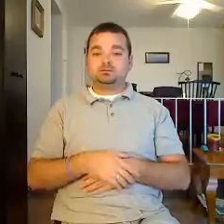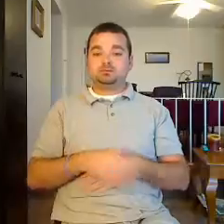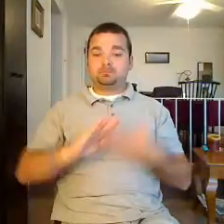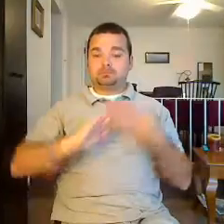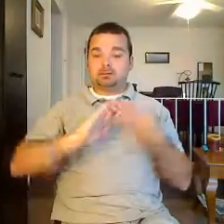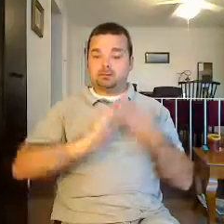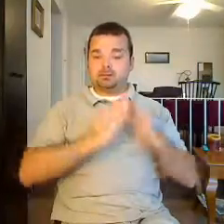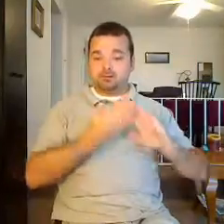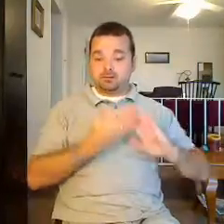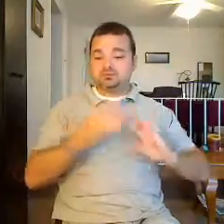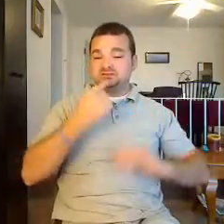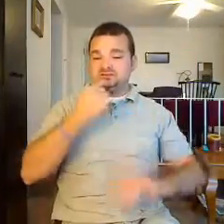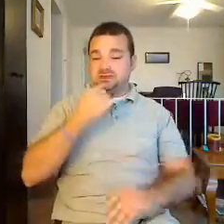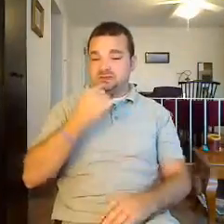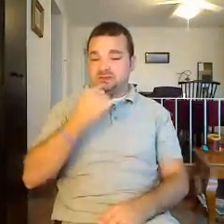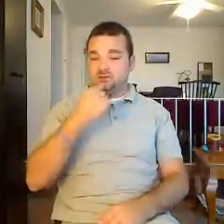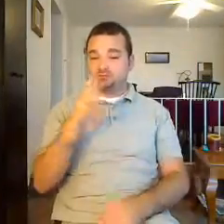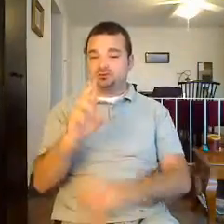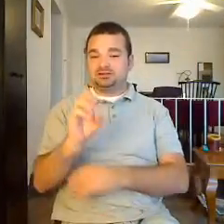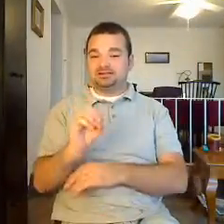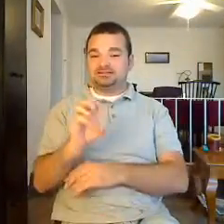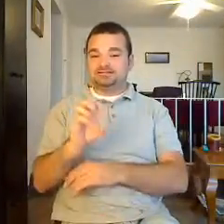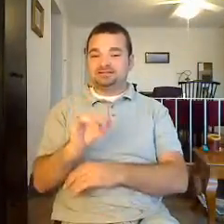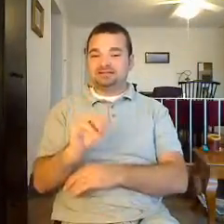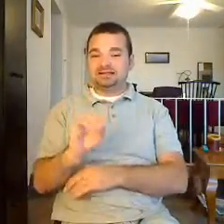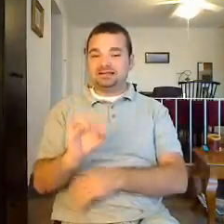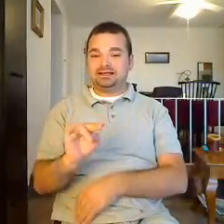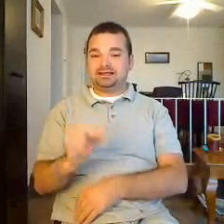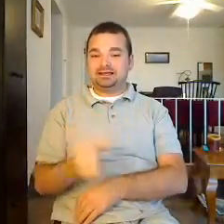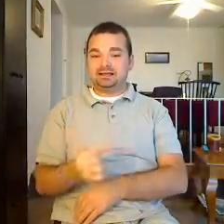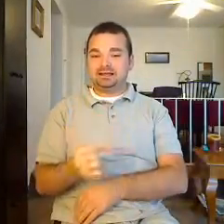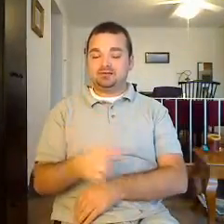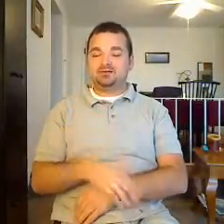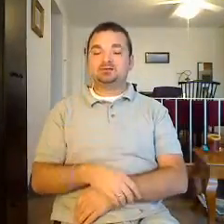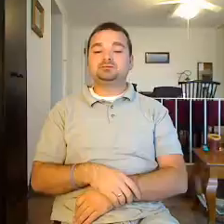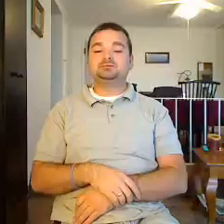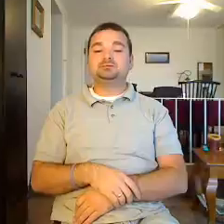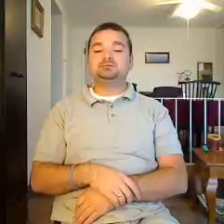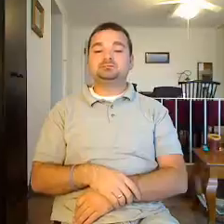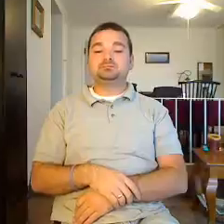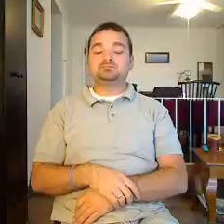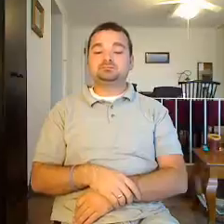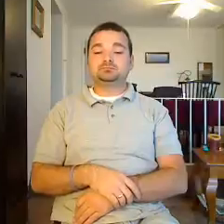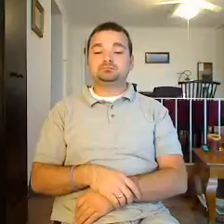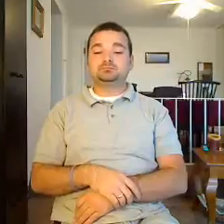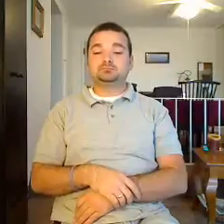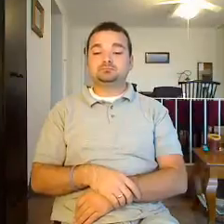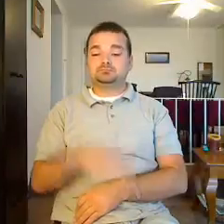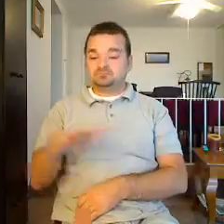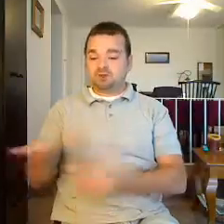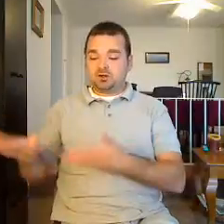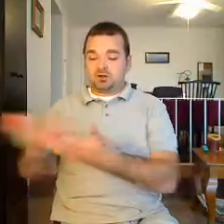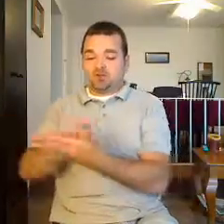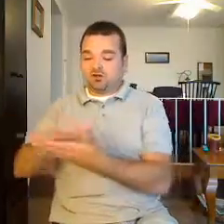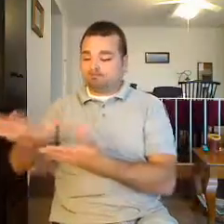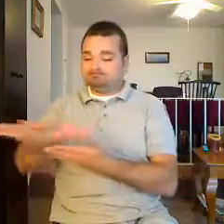reciting, cover the right column. From the keywords and summaries on the left, say aloud the ideas and facts of the lecture as completely as you